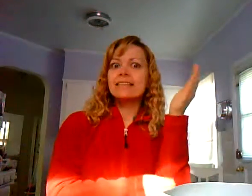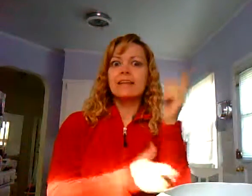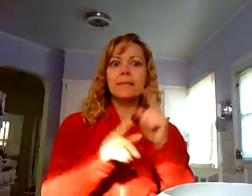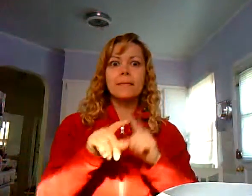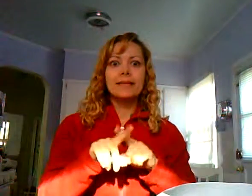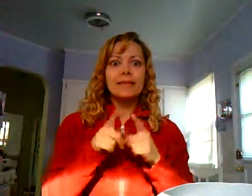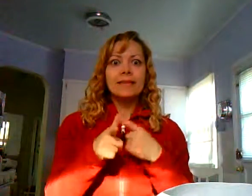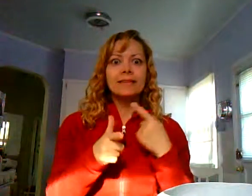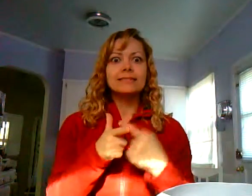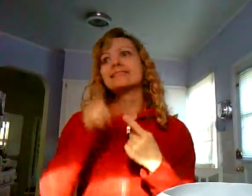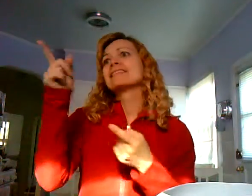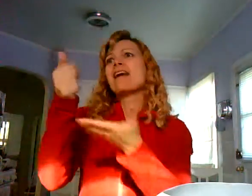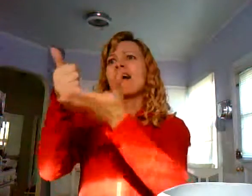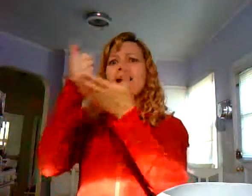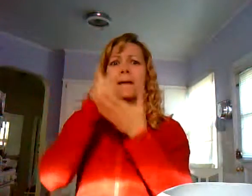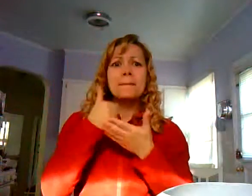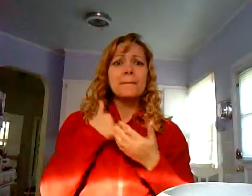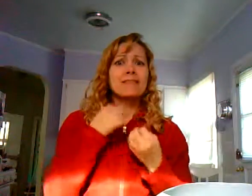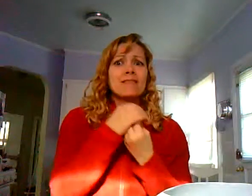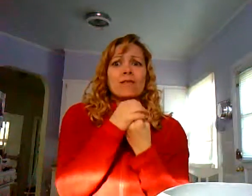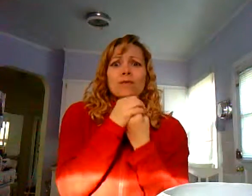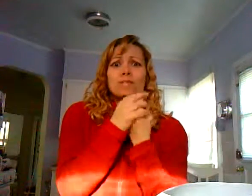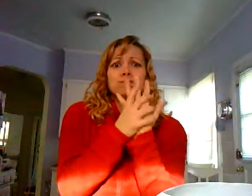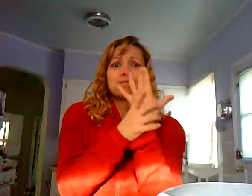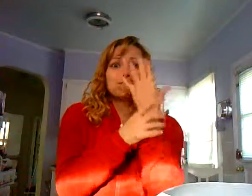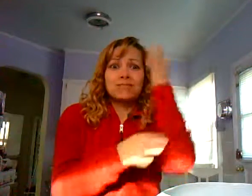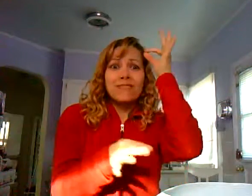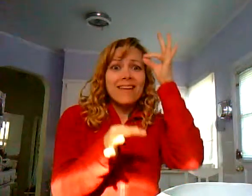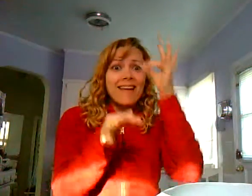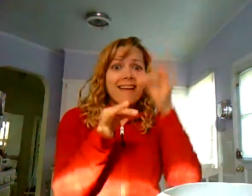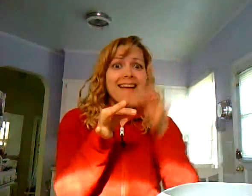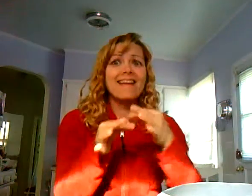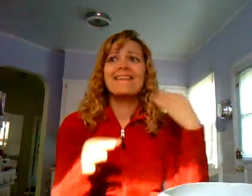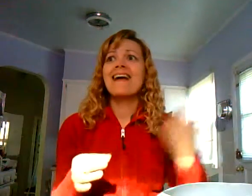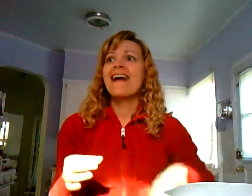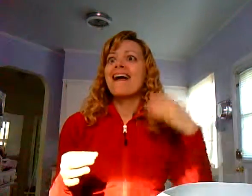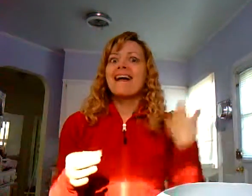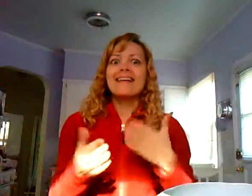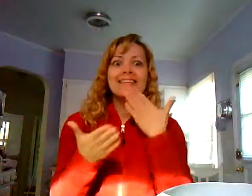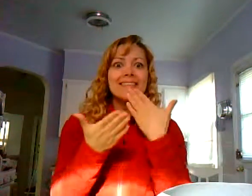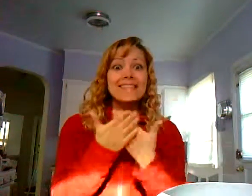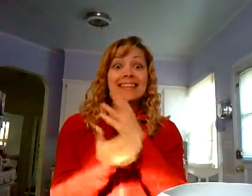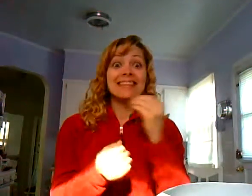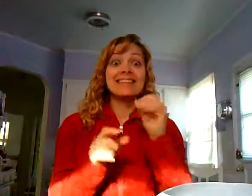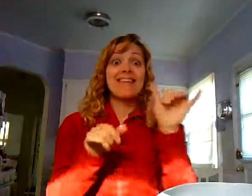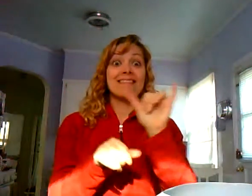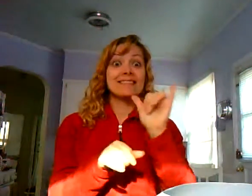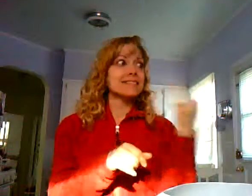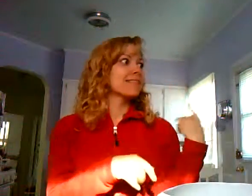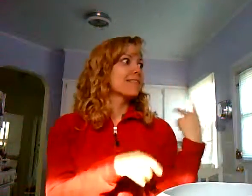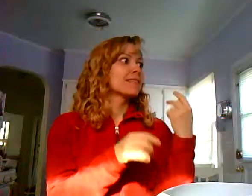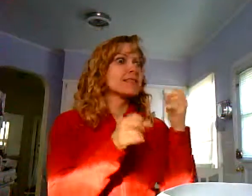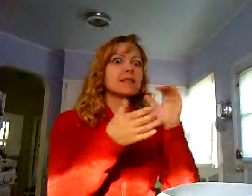and wow you know we had such a great time I felt like I grew so much in my faith just from attending and